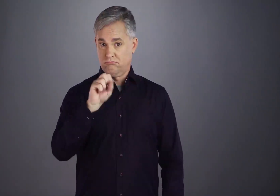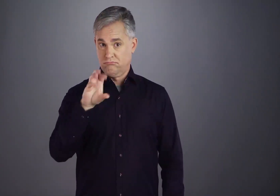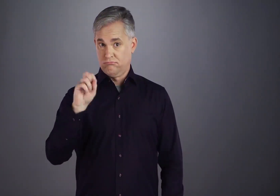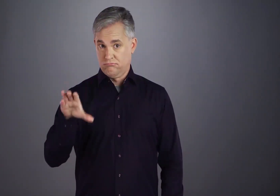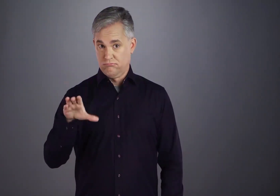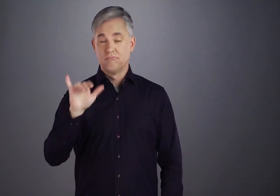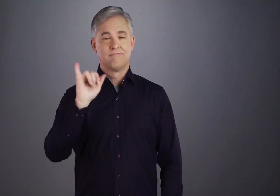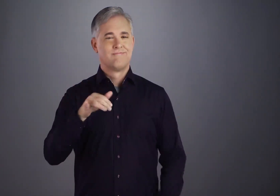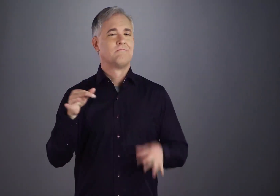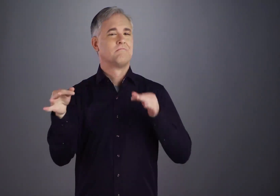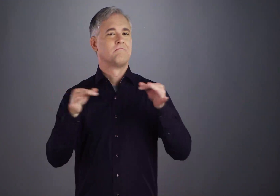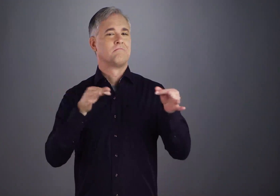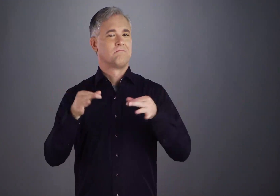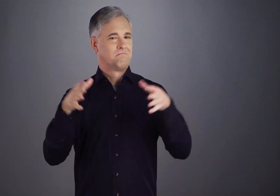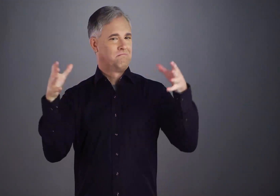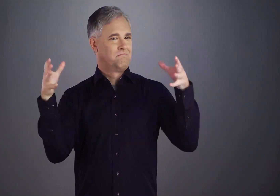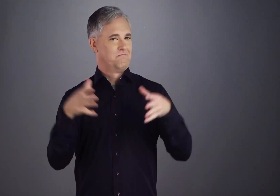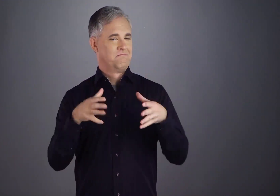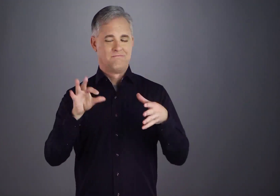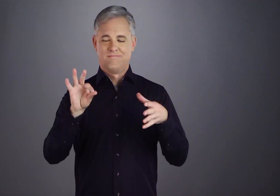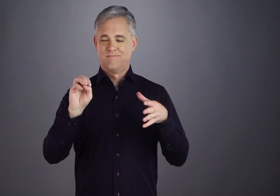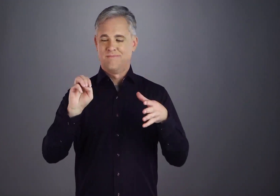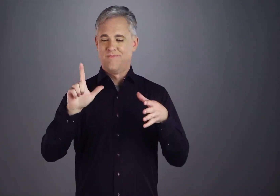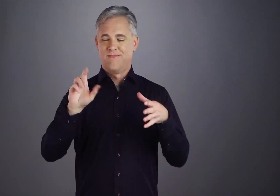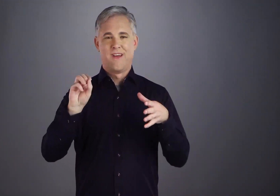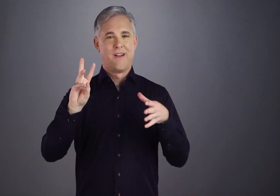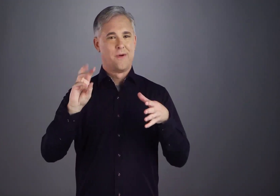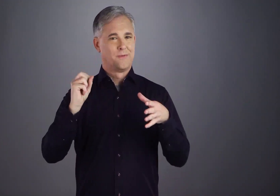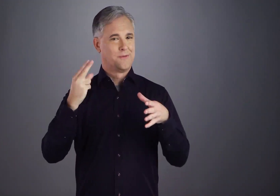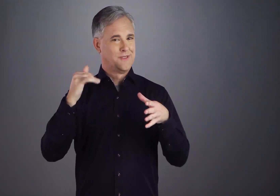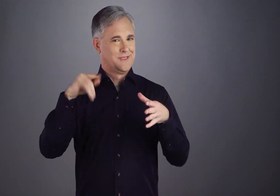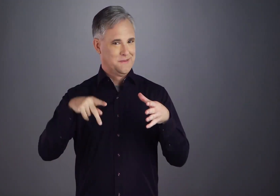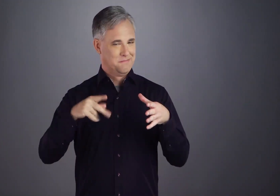Figures given in this foreword describe the fellowship as it was in 1955.